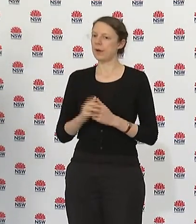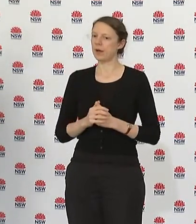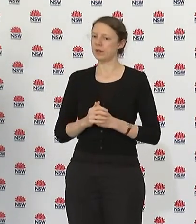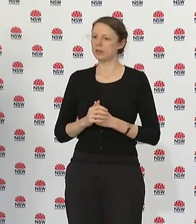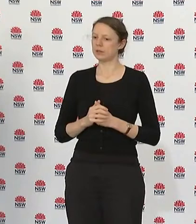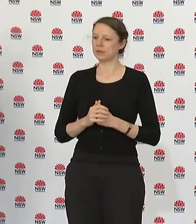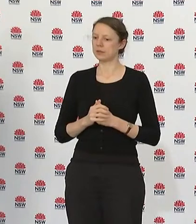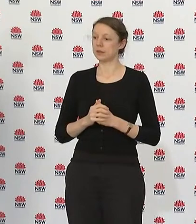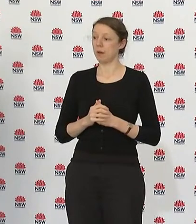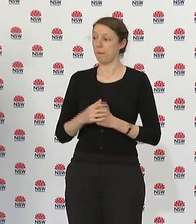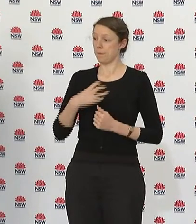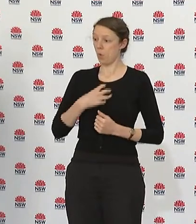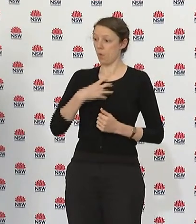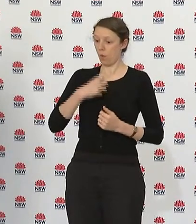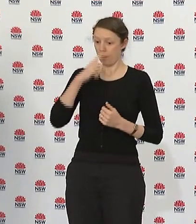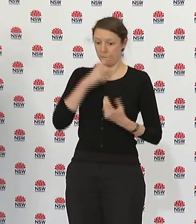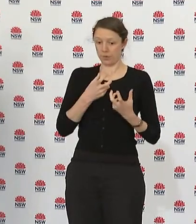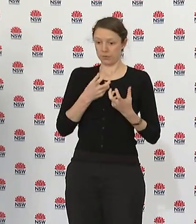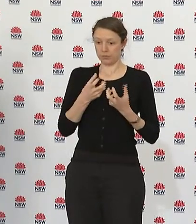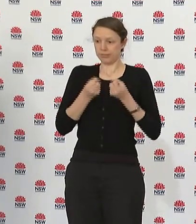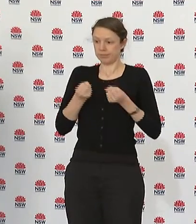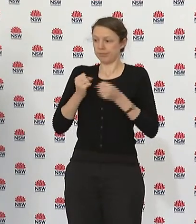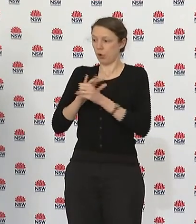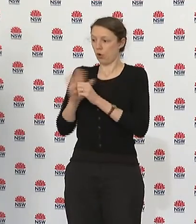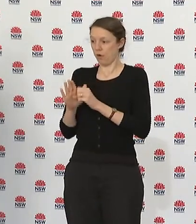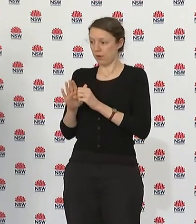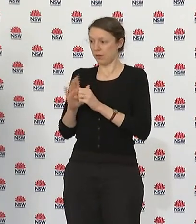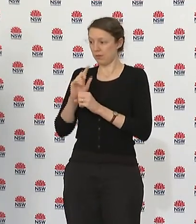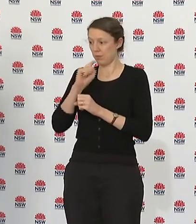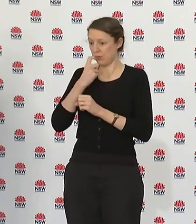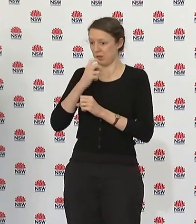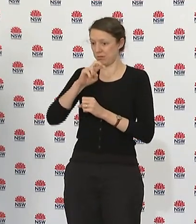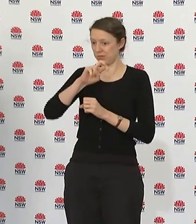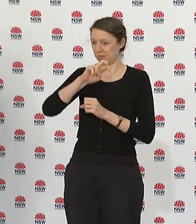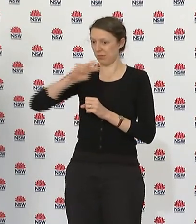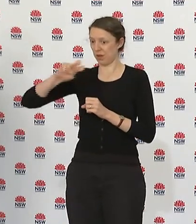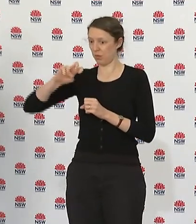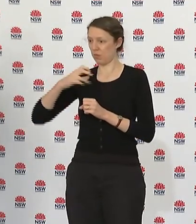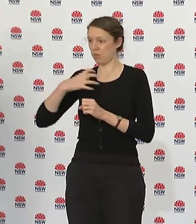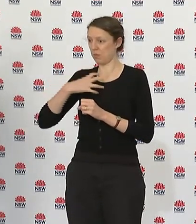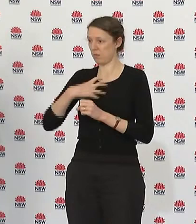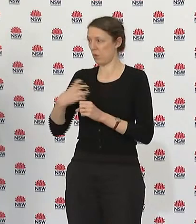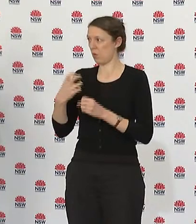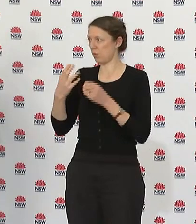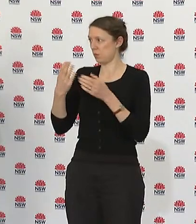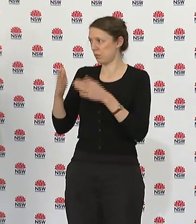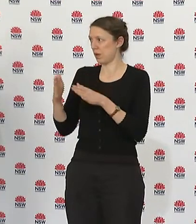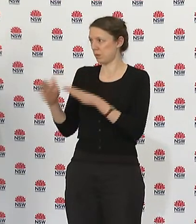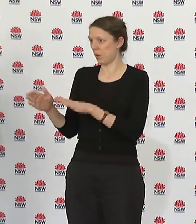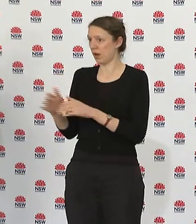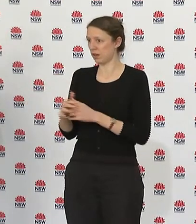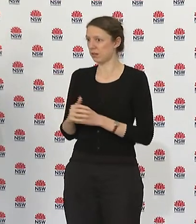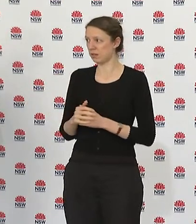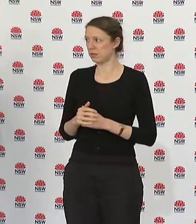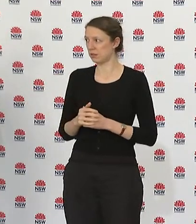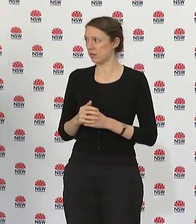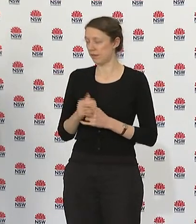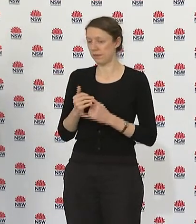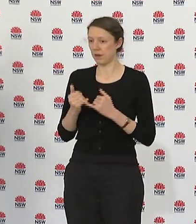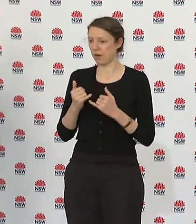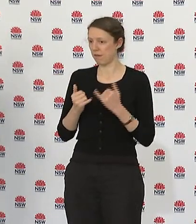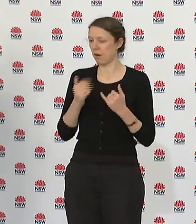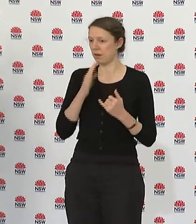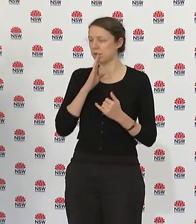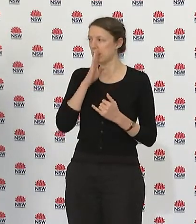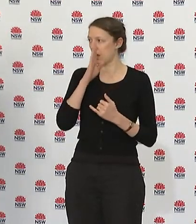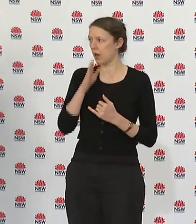the virus, the more deaths we will have. And as we saw very sadly the day before yesterday, a young